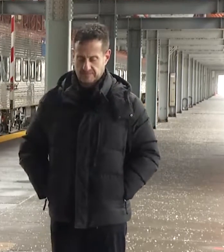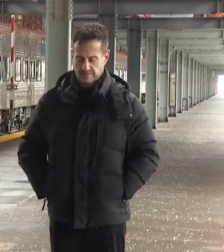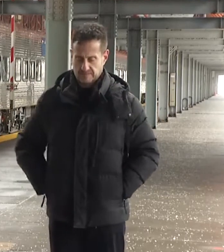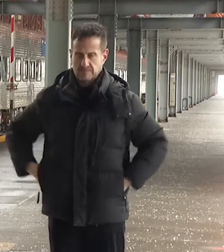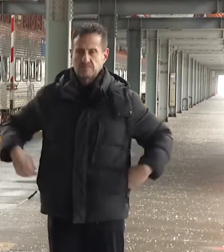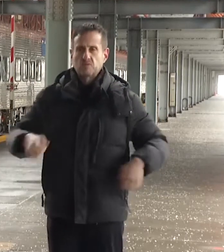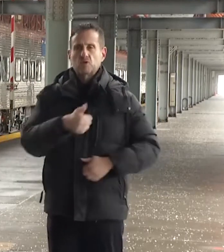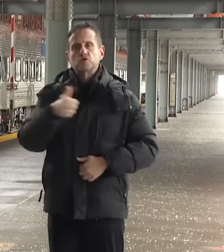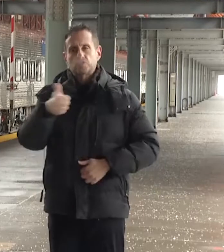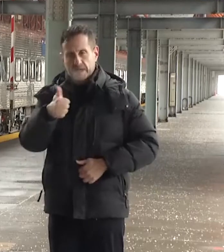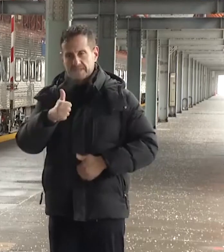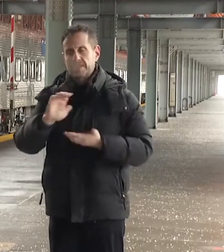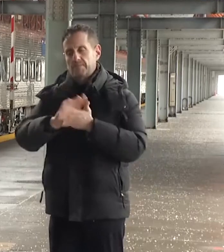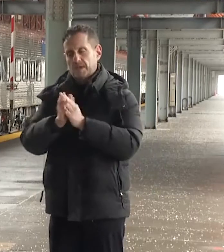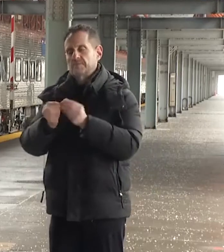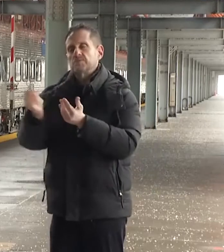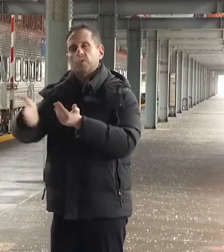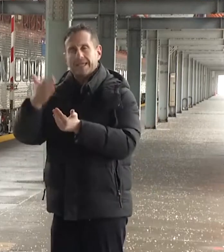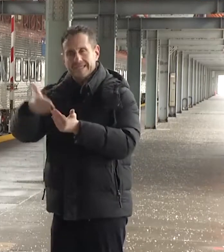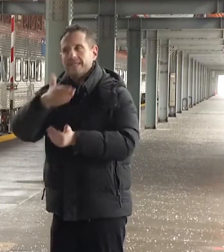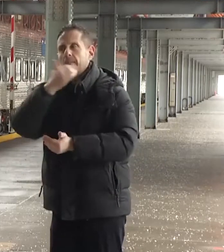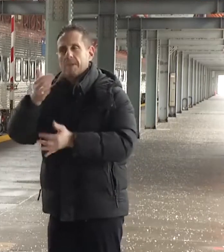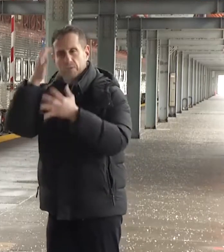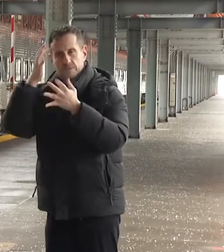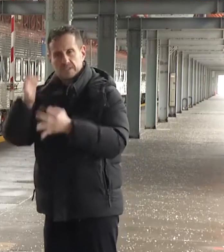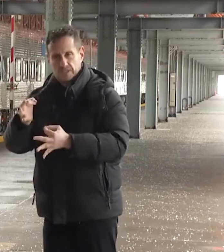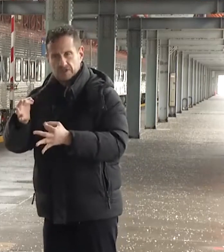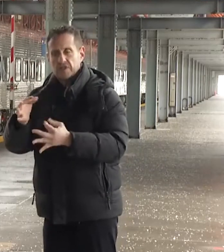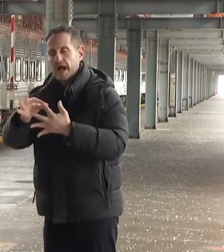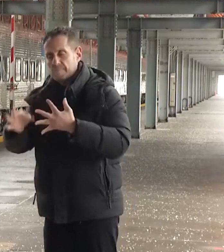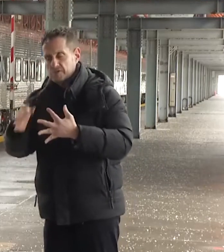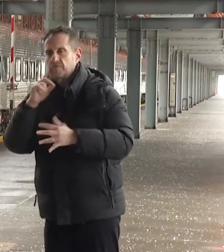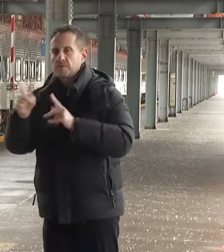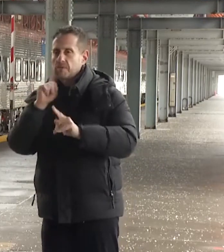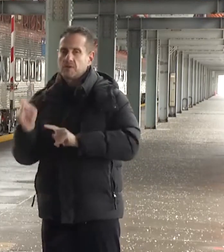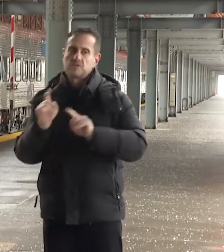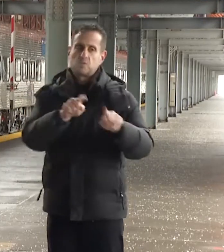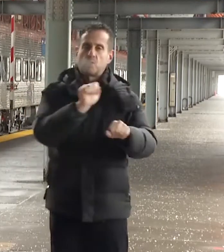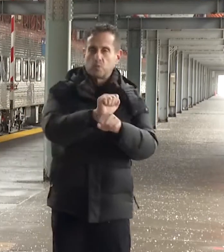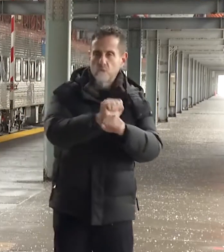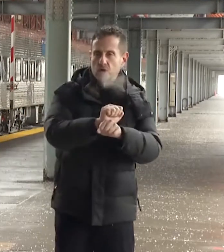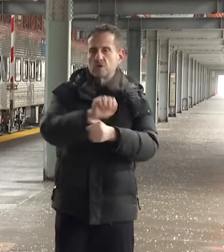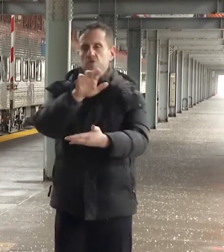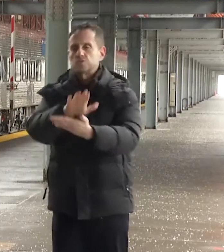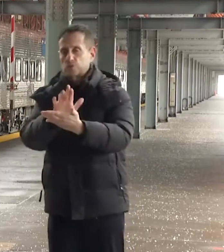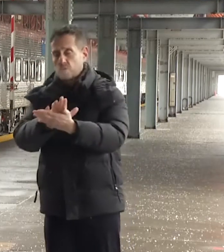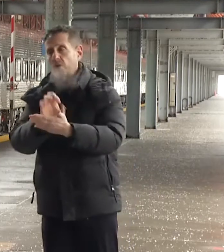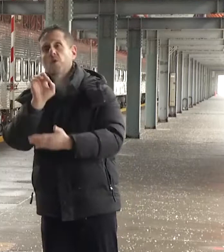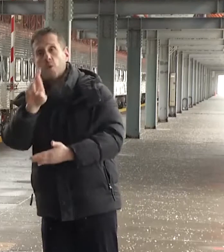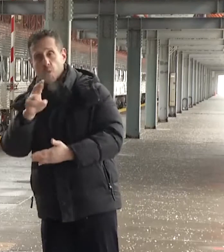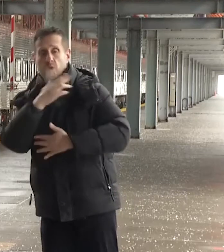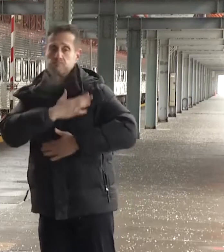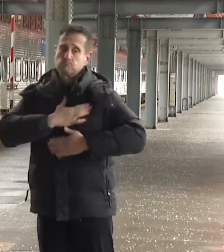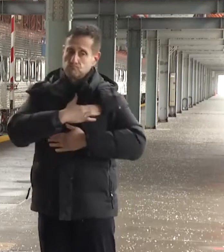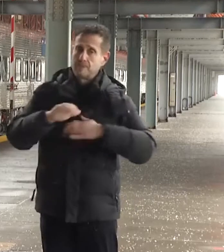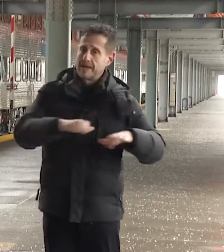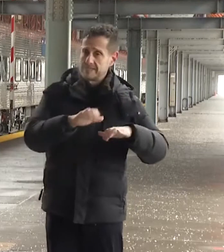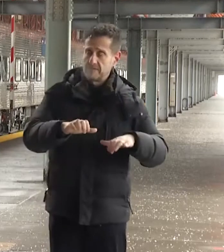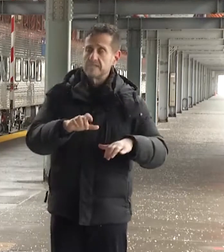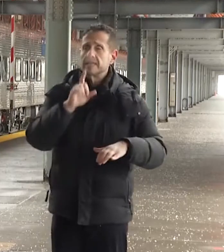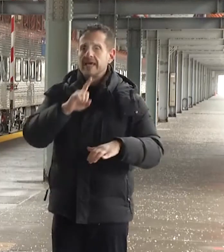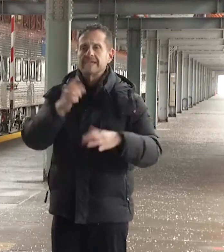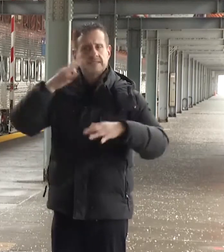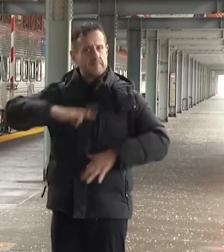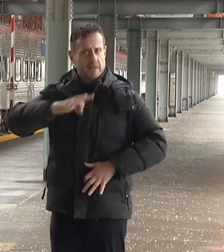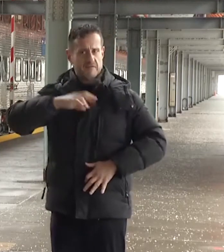better choice for those who need to travel to work, school, or even leisure activities. It is truly a win-win situation